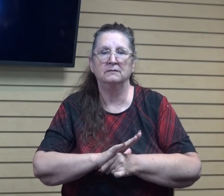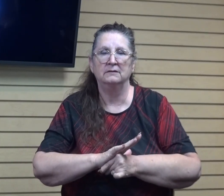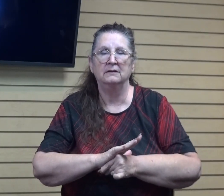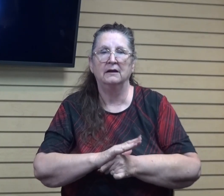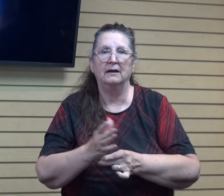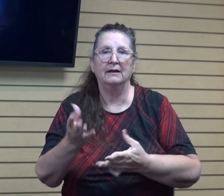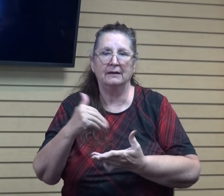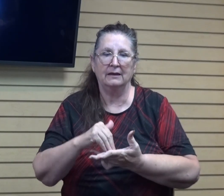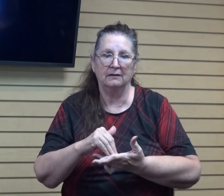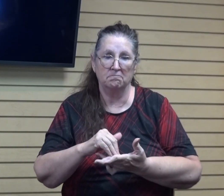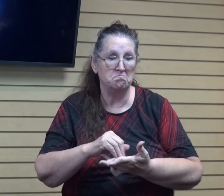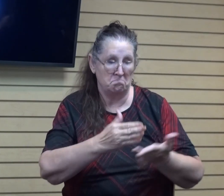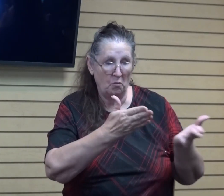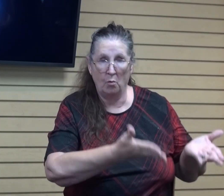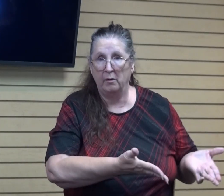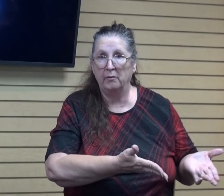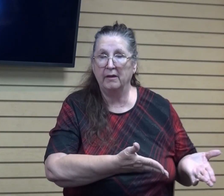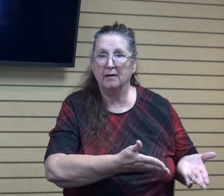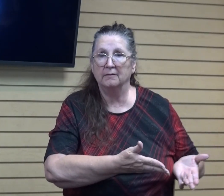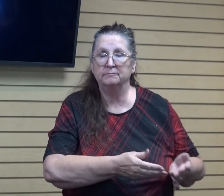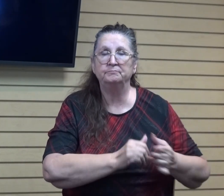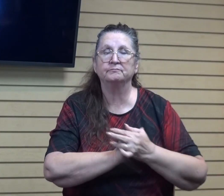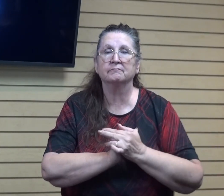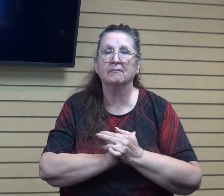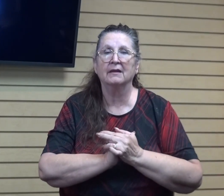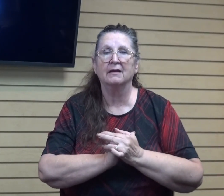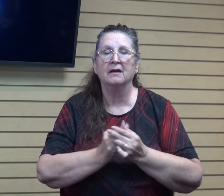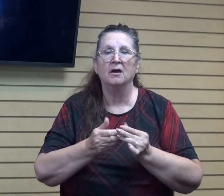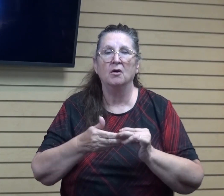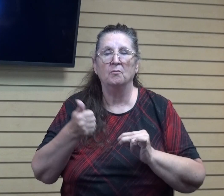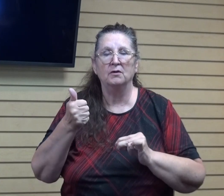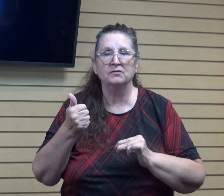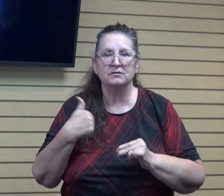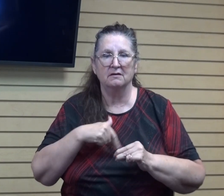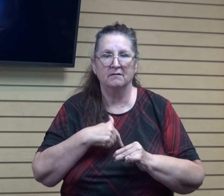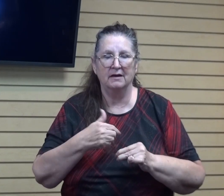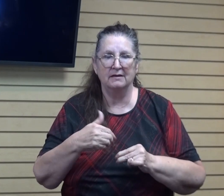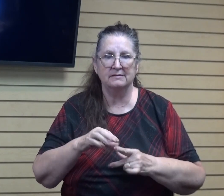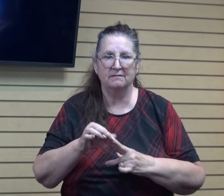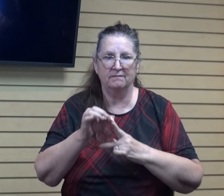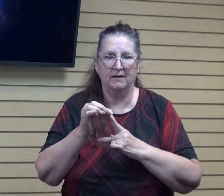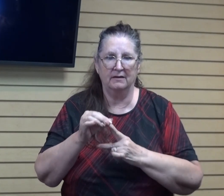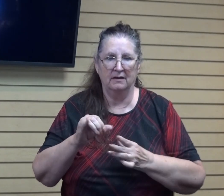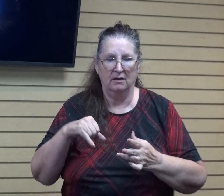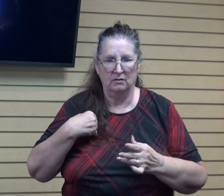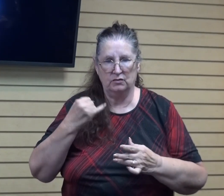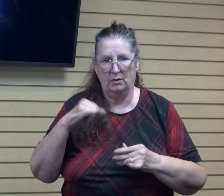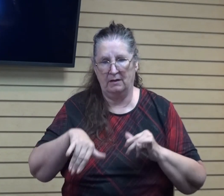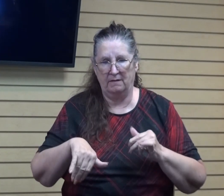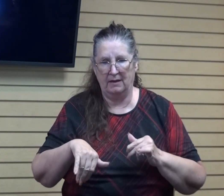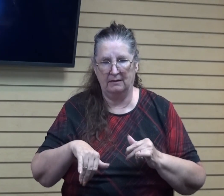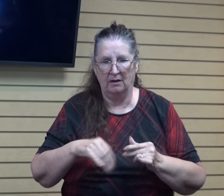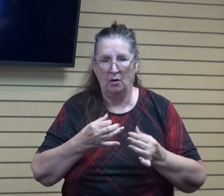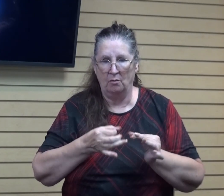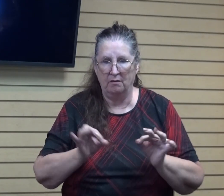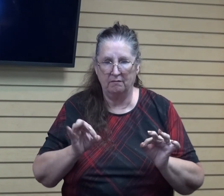were. You see, most of us find joy in that. We feel free from bondage. Our chains have been